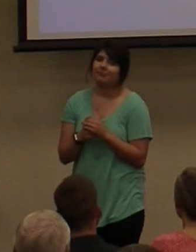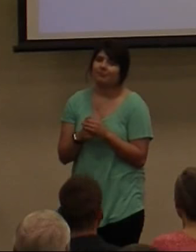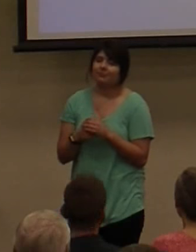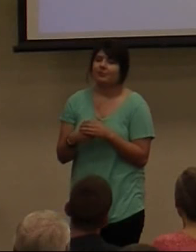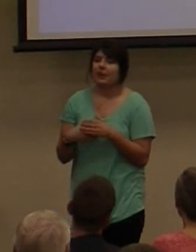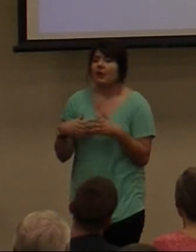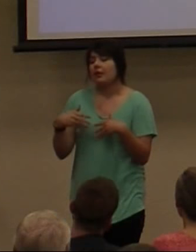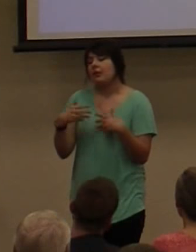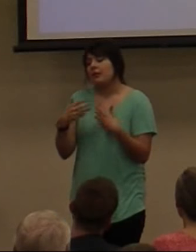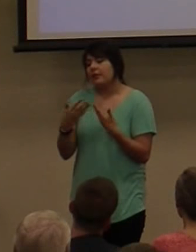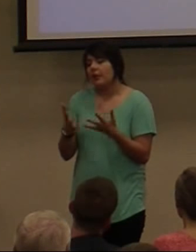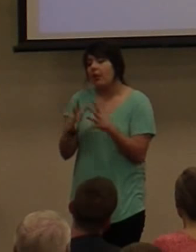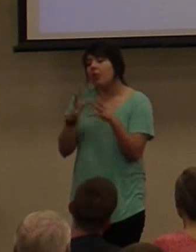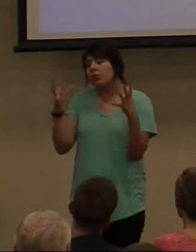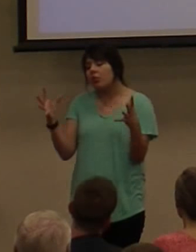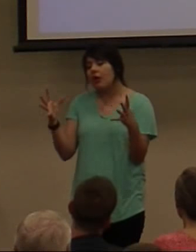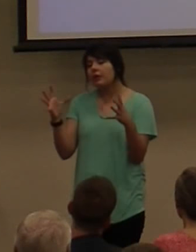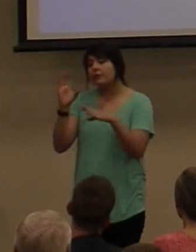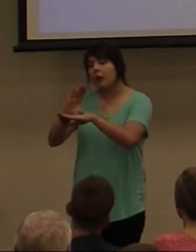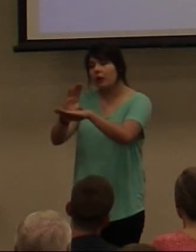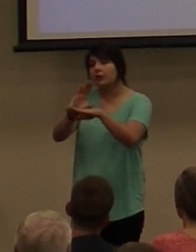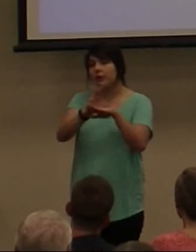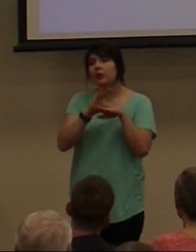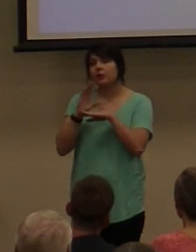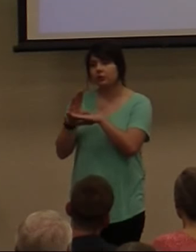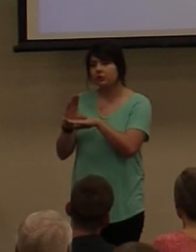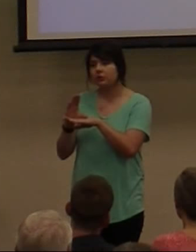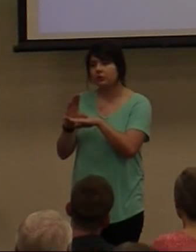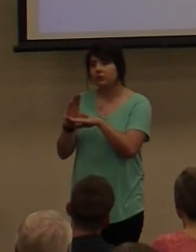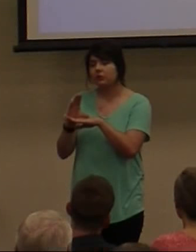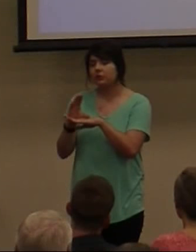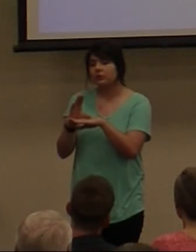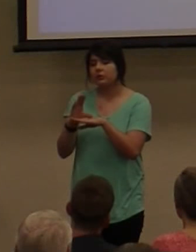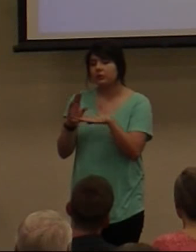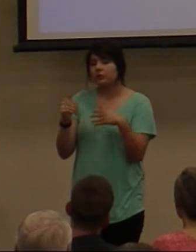And there are a lot of congregations now.